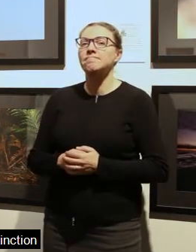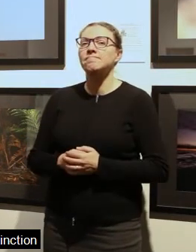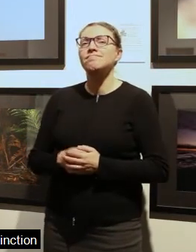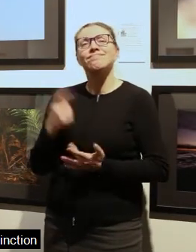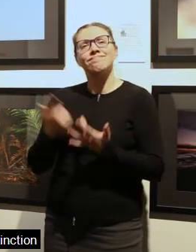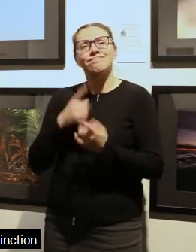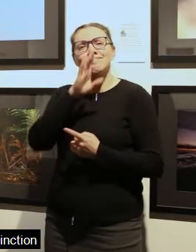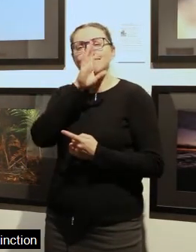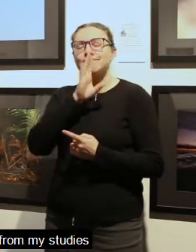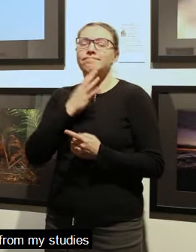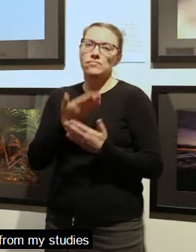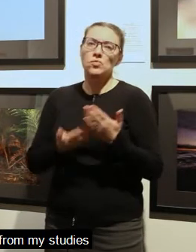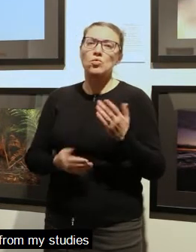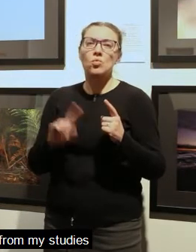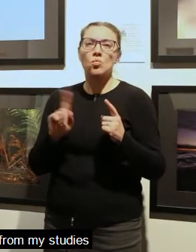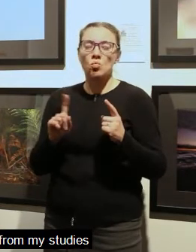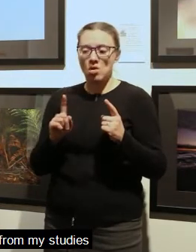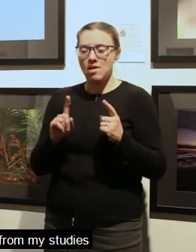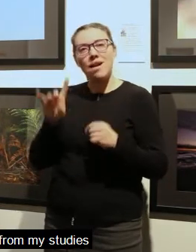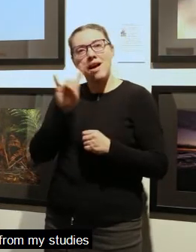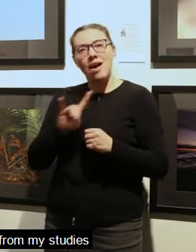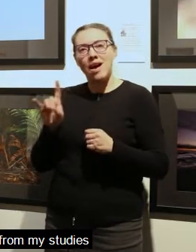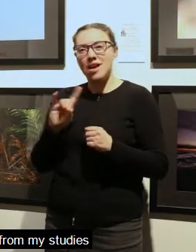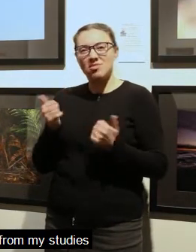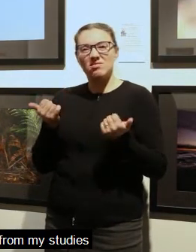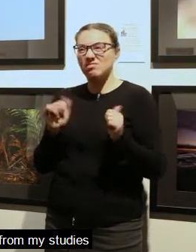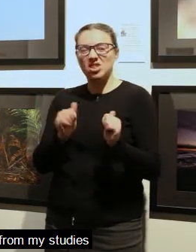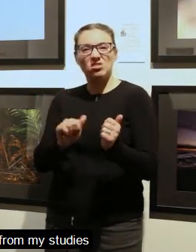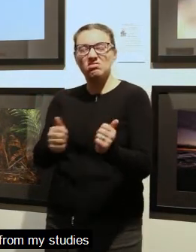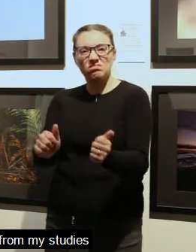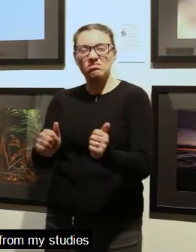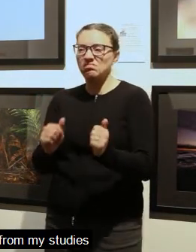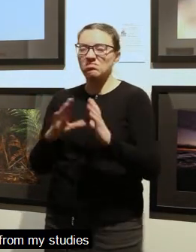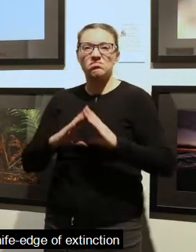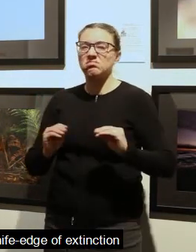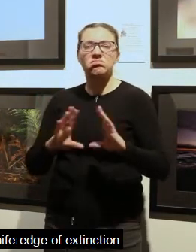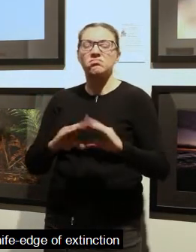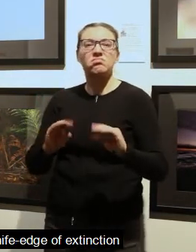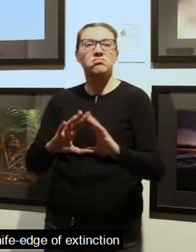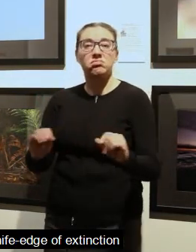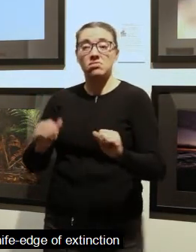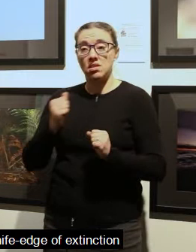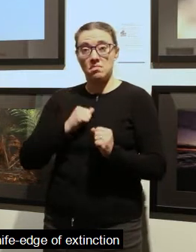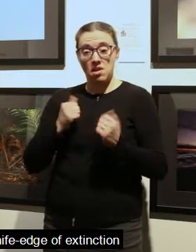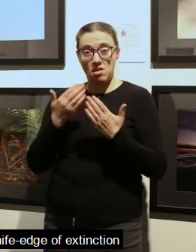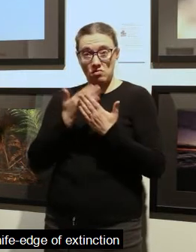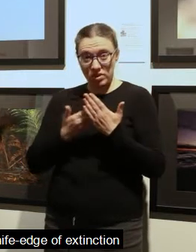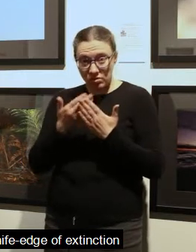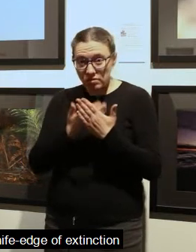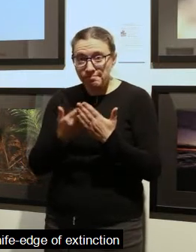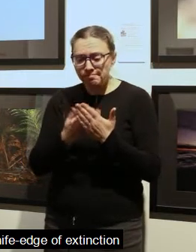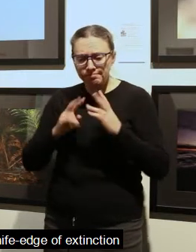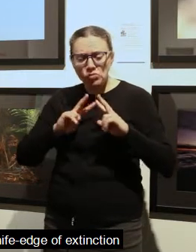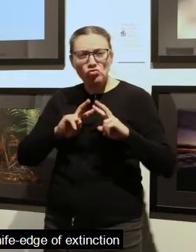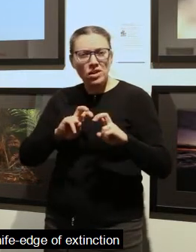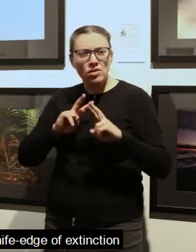of extinction. And what is really obvious from my studies is that many animals are on a